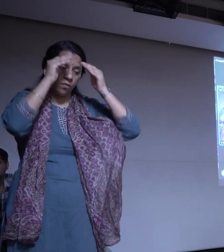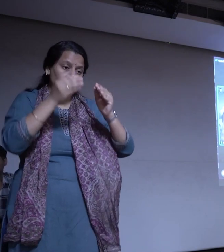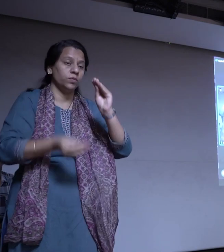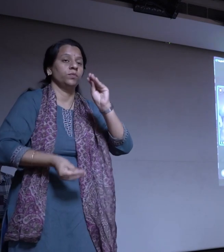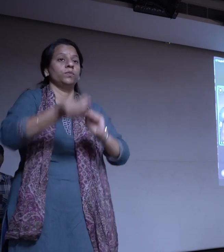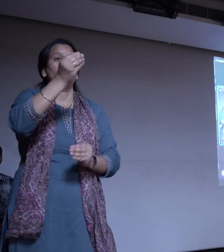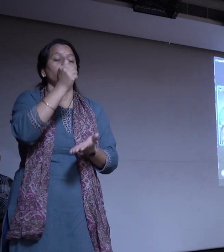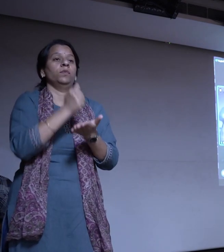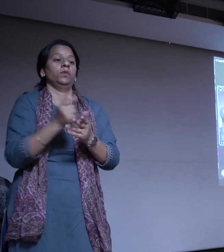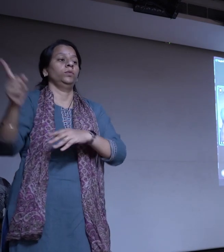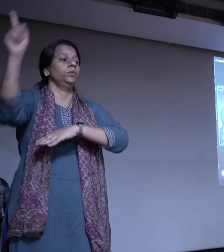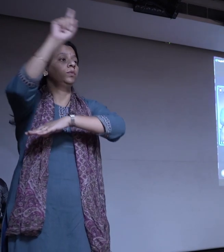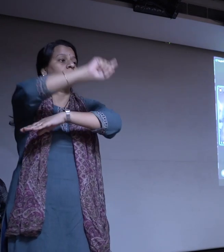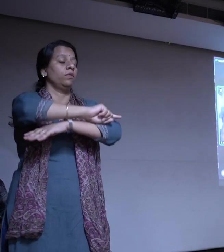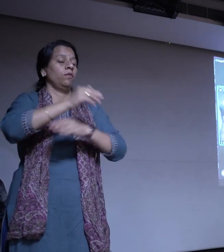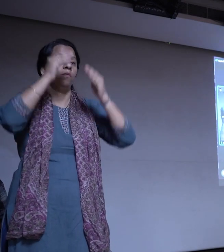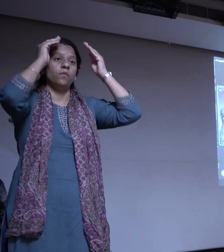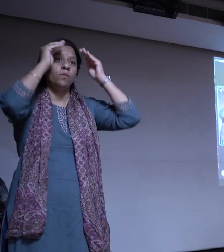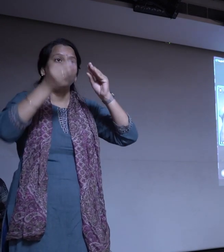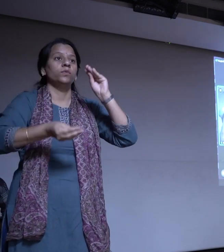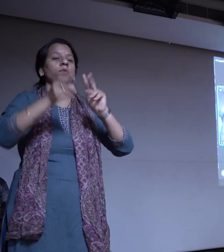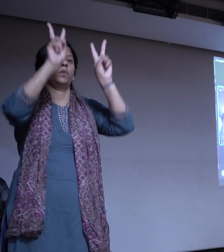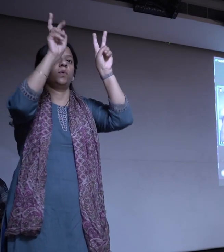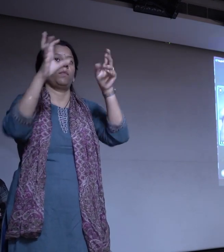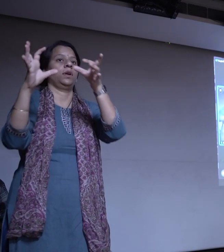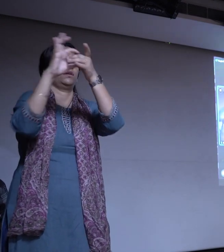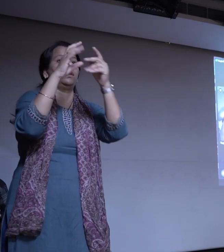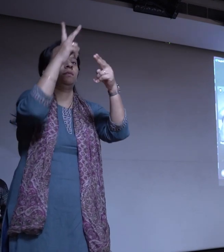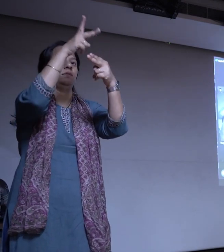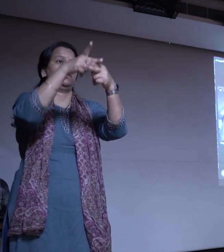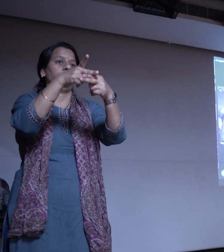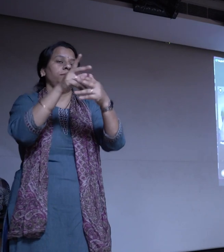that and today also we'll see a focus on this issue